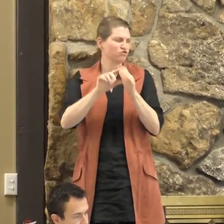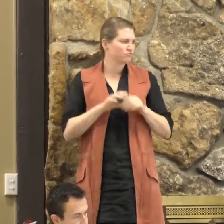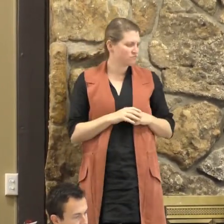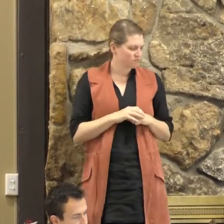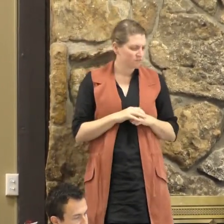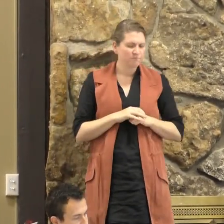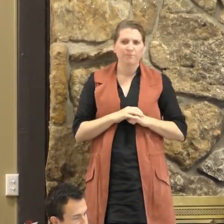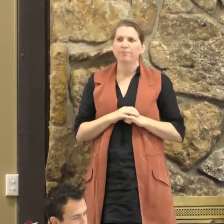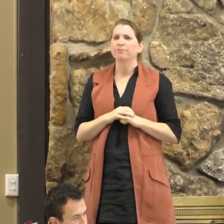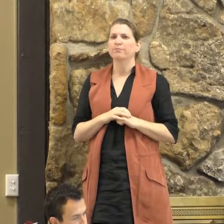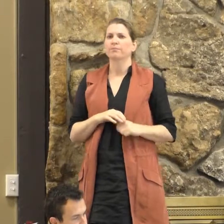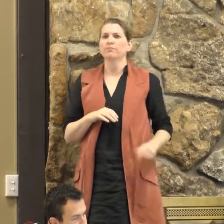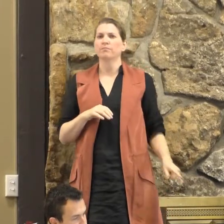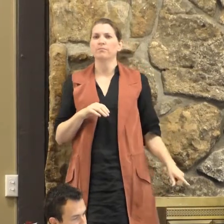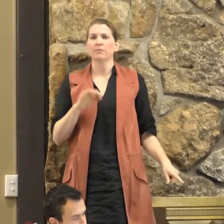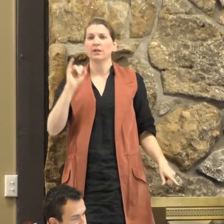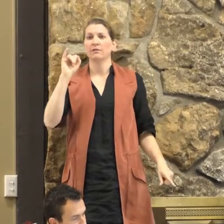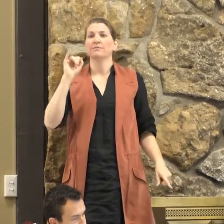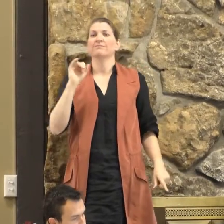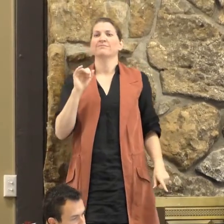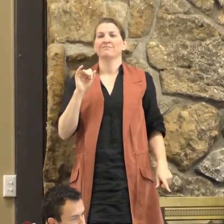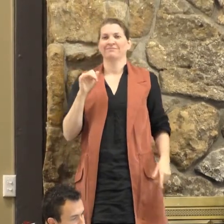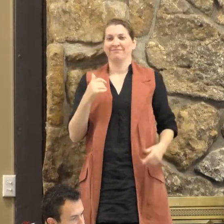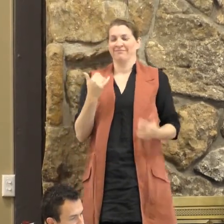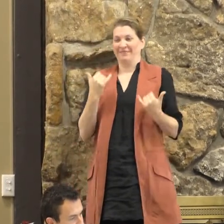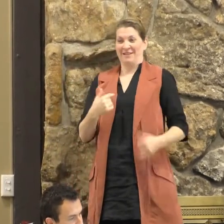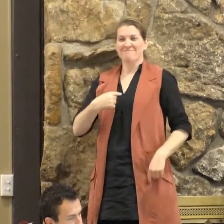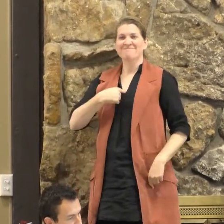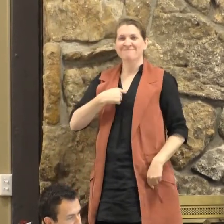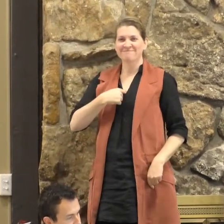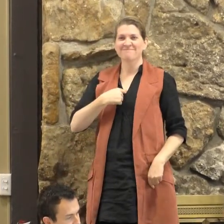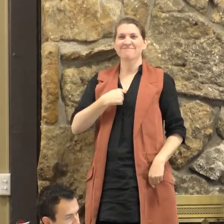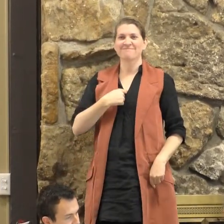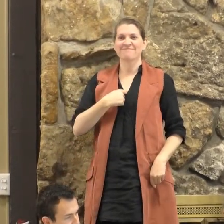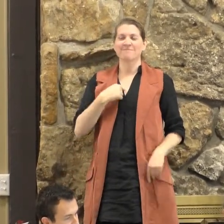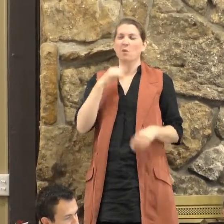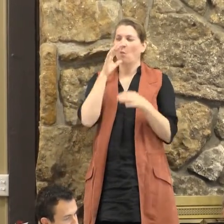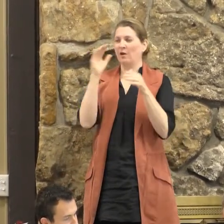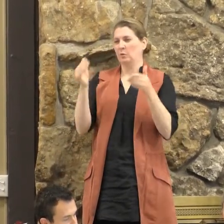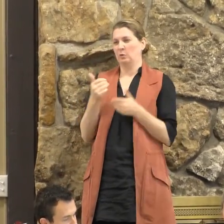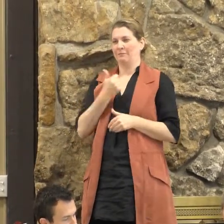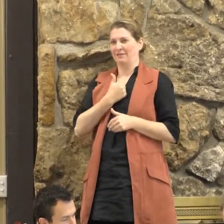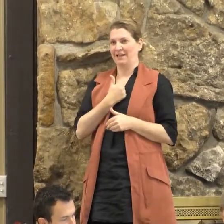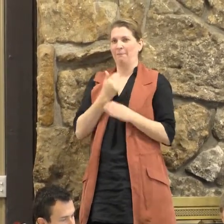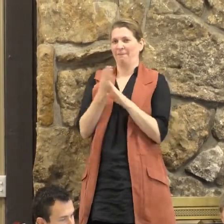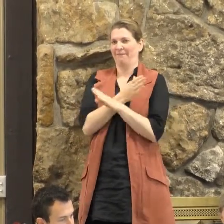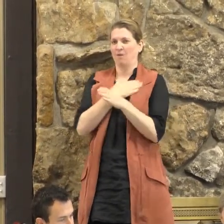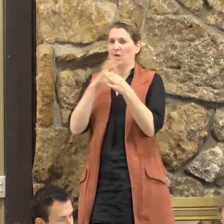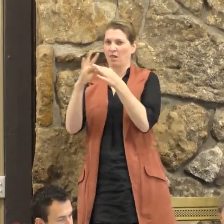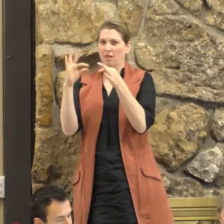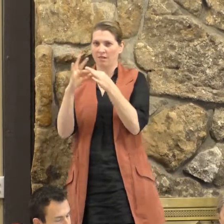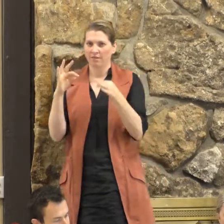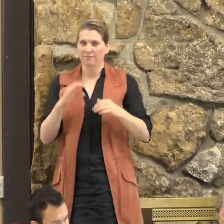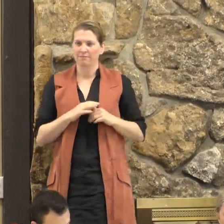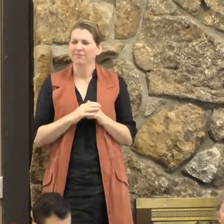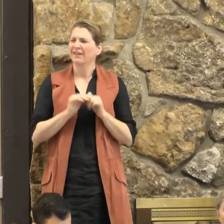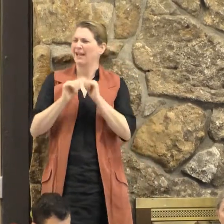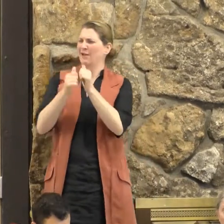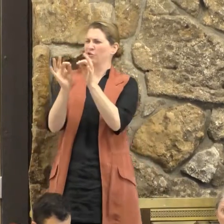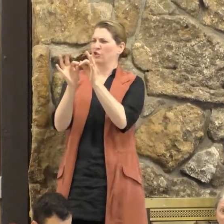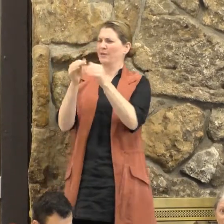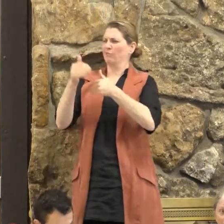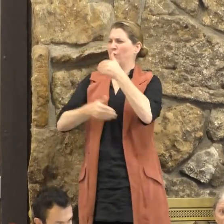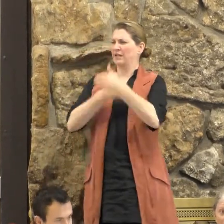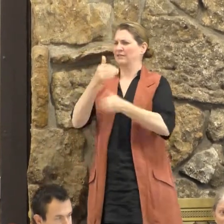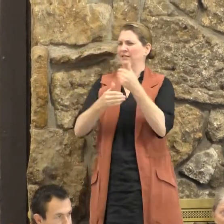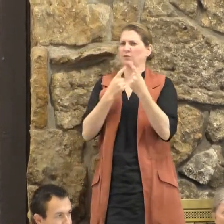bit more. I'm going to introduce myself, and then I'll talk about some of the process of getting a sign language interpreter. My name